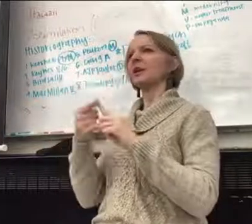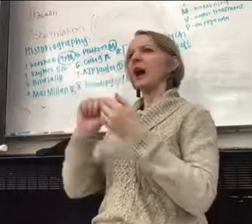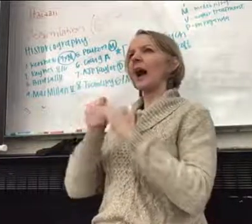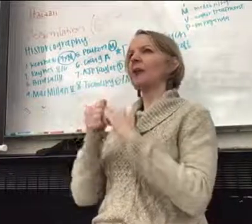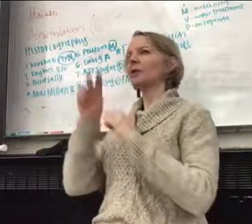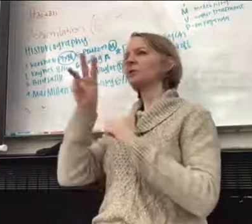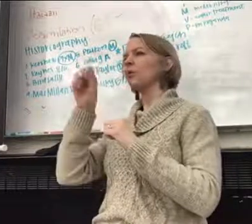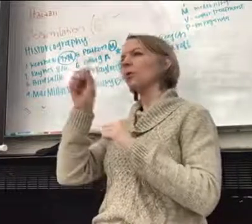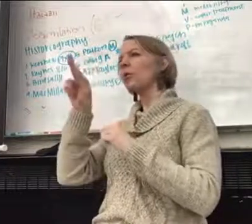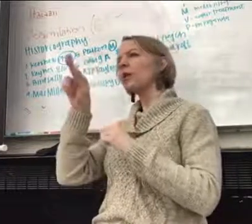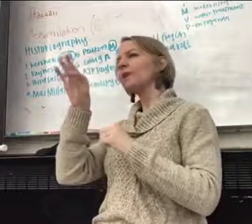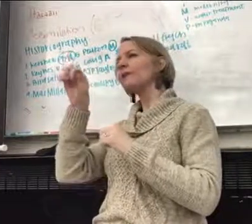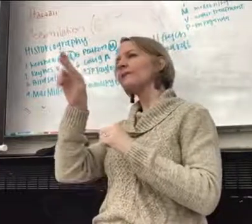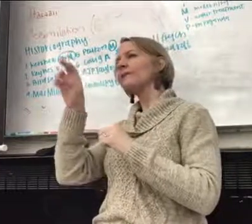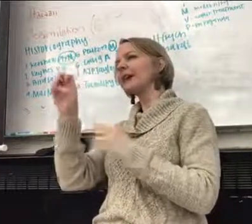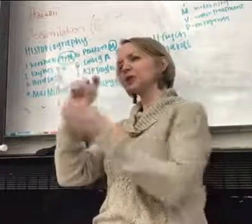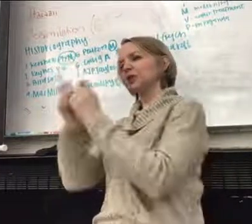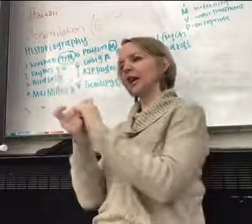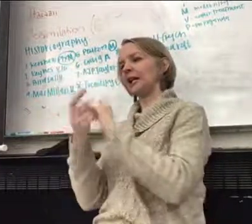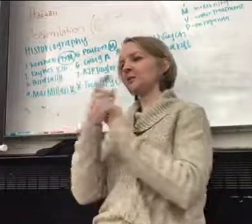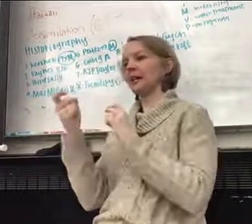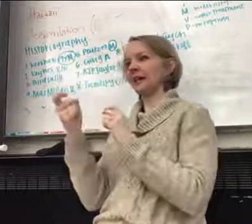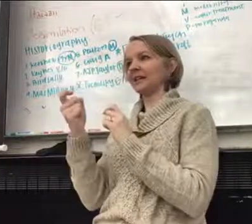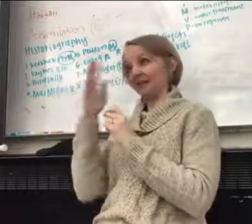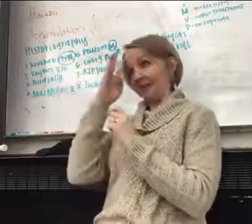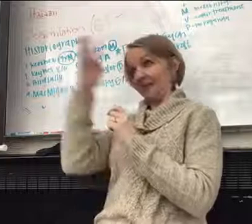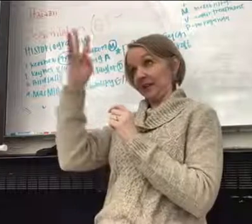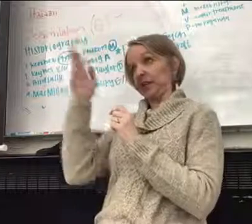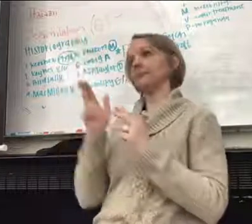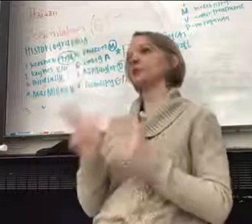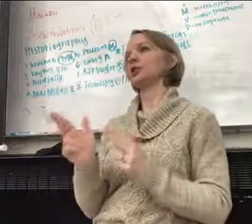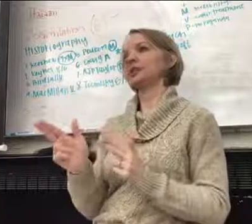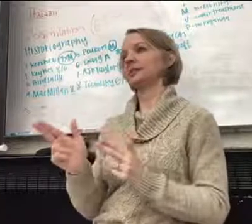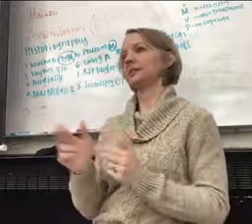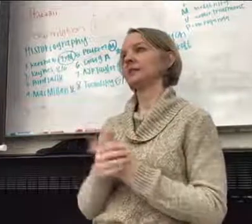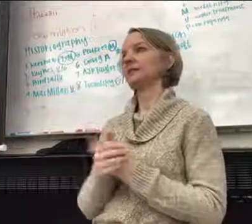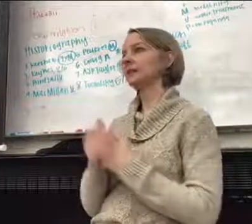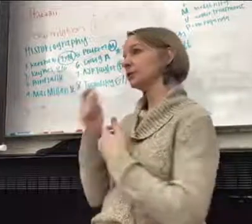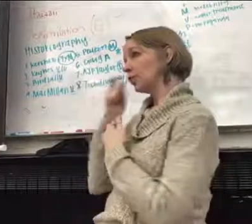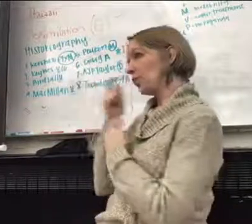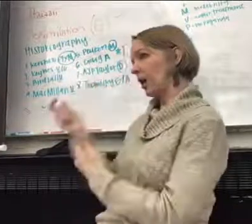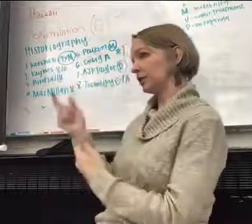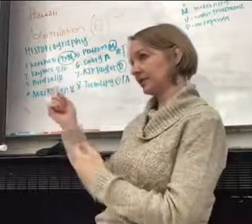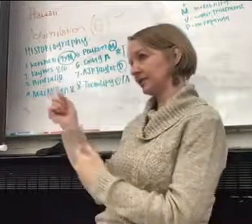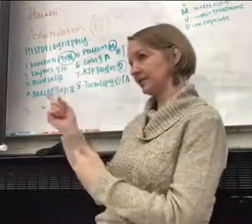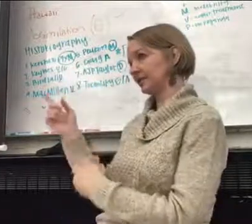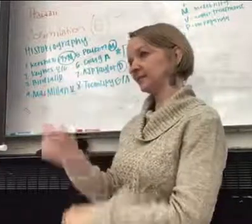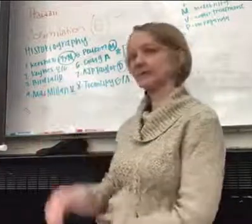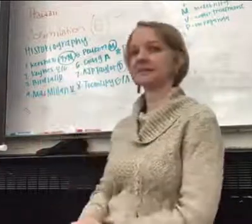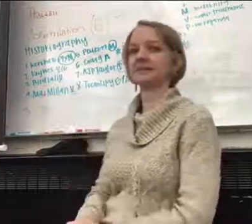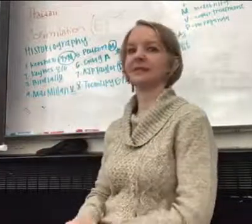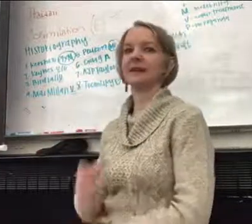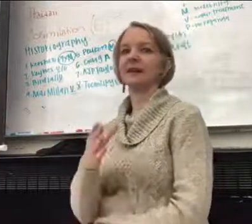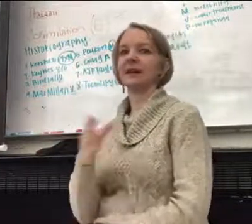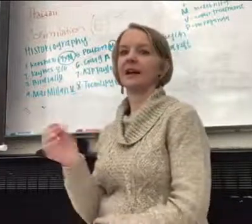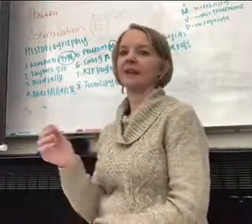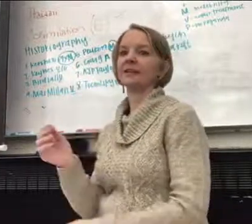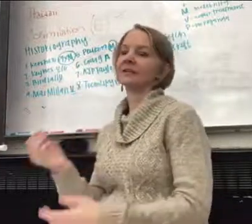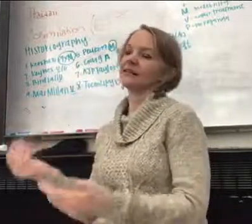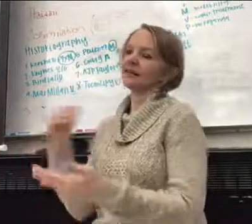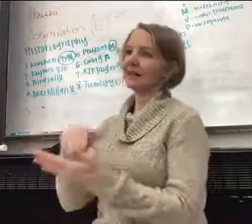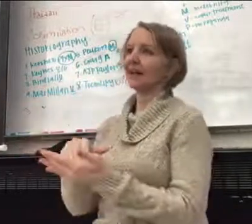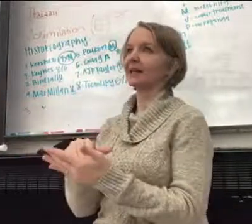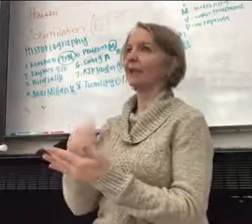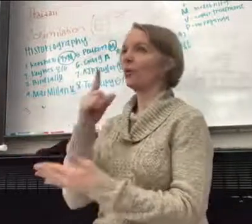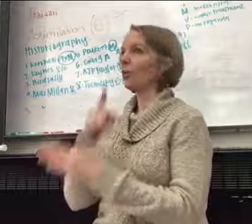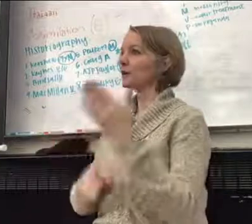warfare change because of the invention of the machine gun? Okay? So we're going to watch this clip. And again, what